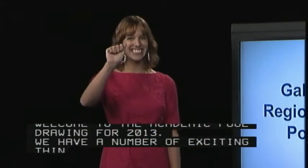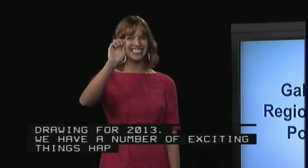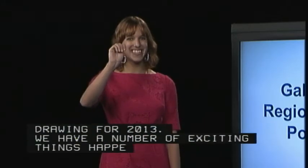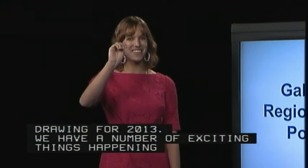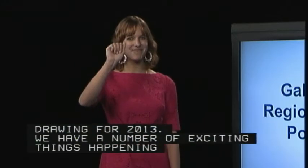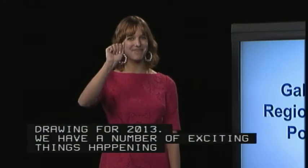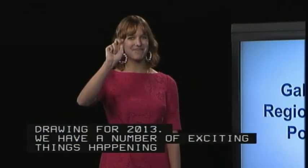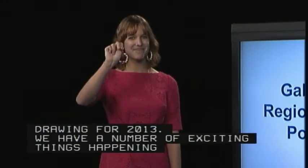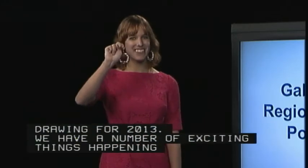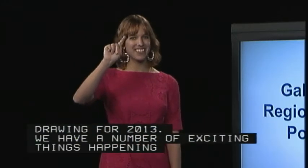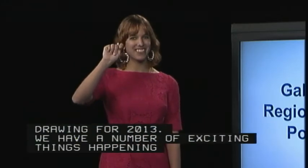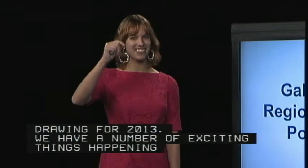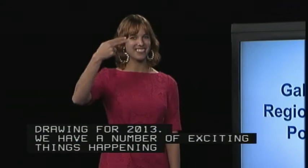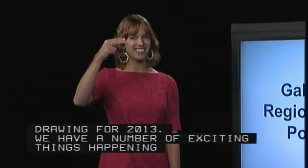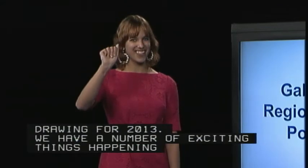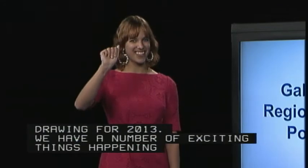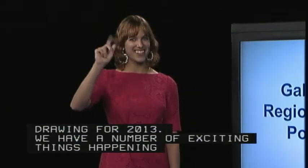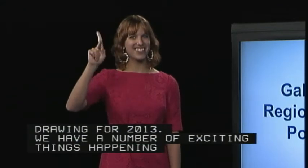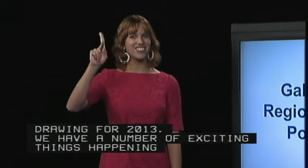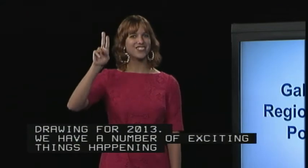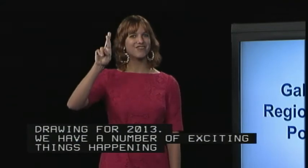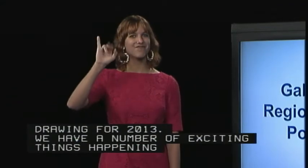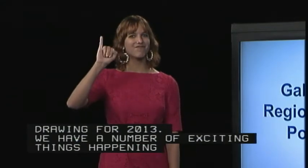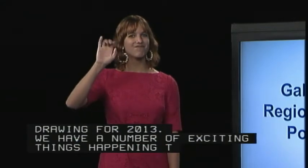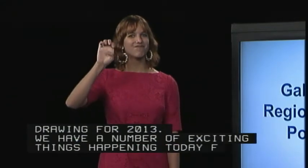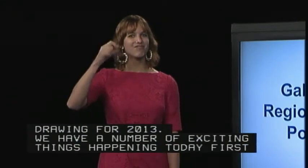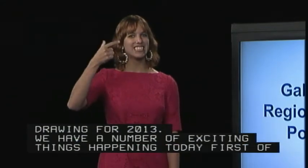First of all, let me introduce myself. My name is Samantha Krieger,